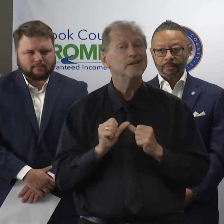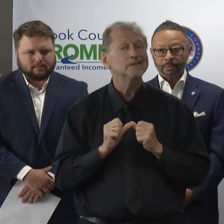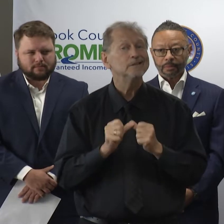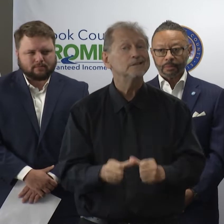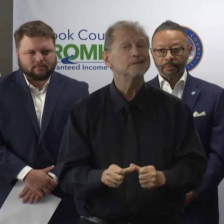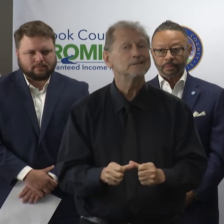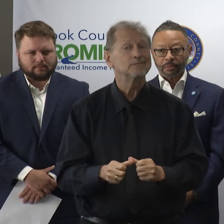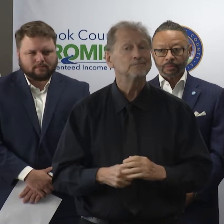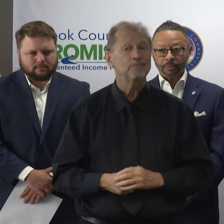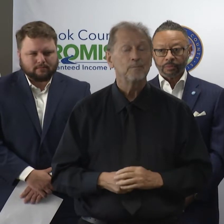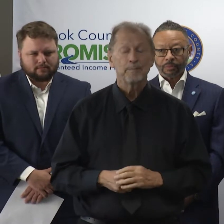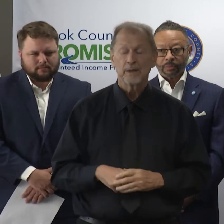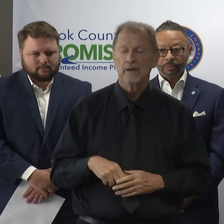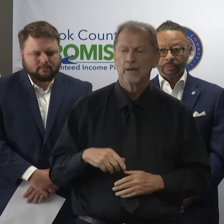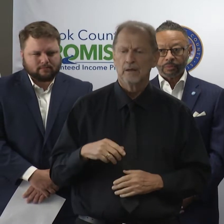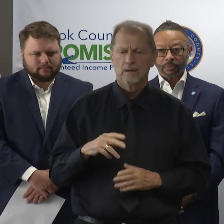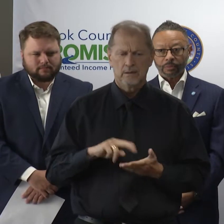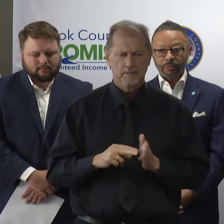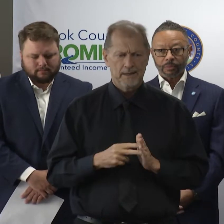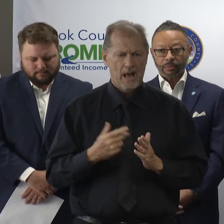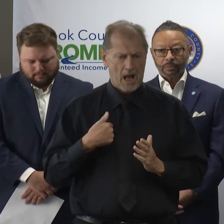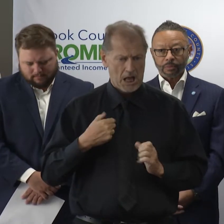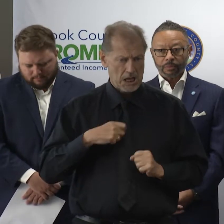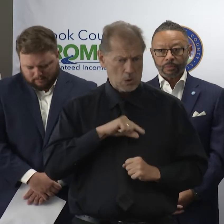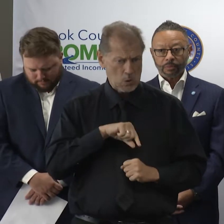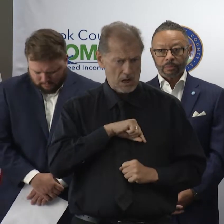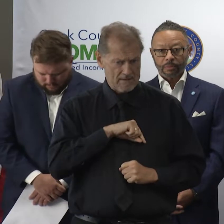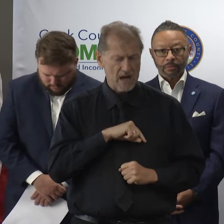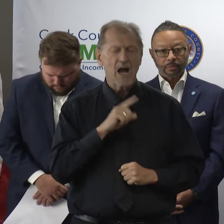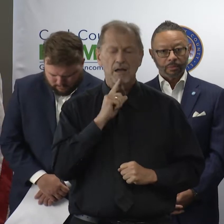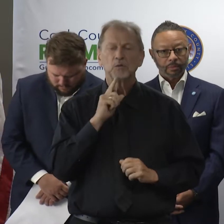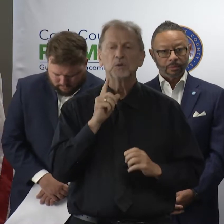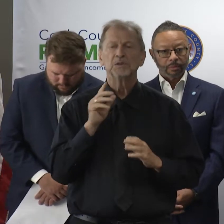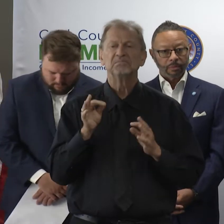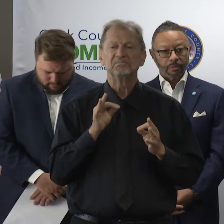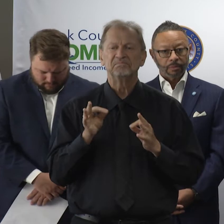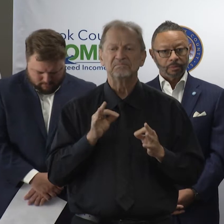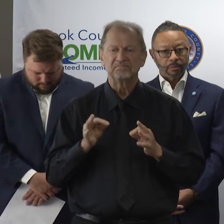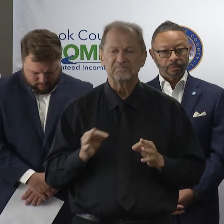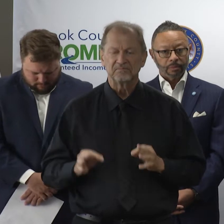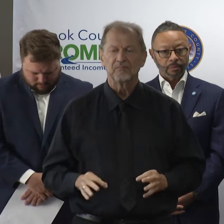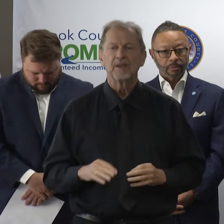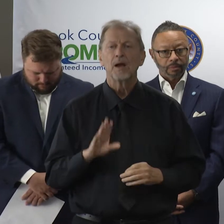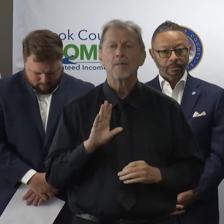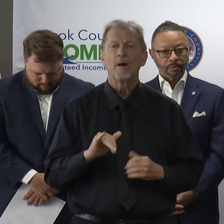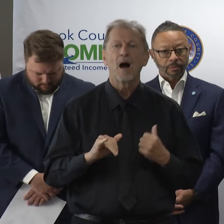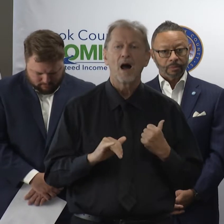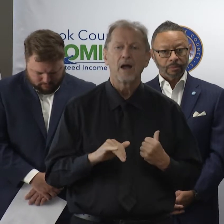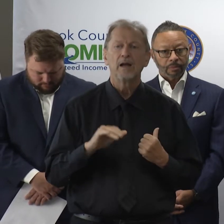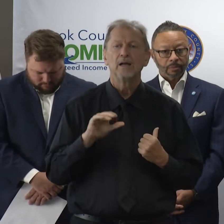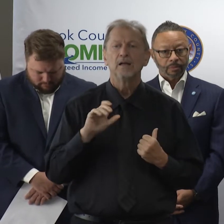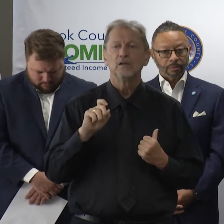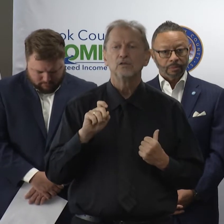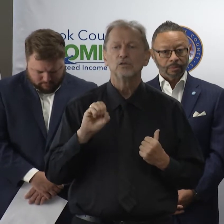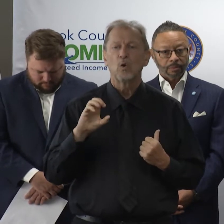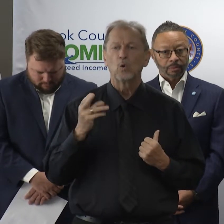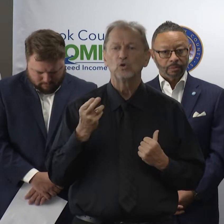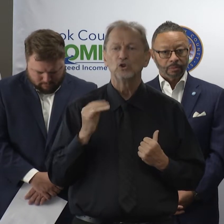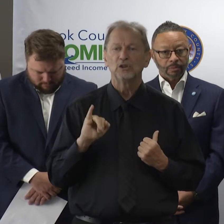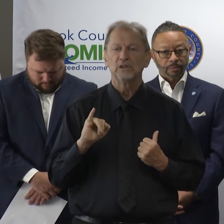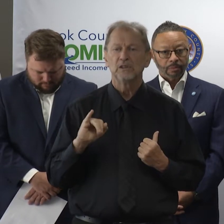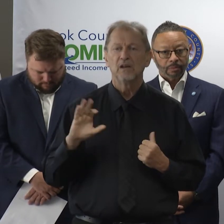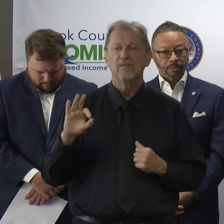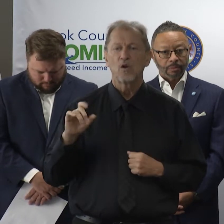Details around eligibility and the application process will be shared by BED Bureau Chief Soshi Flores in just a few